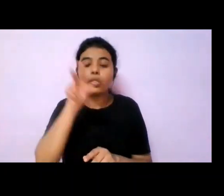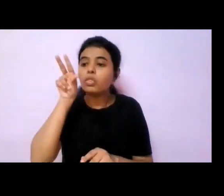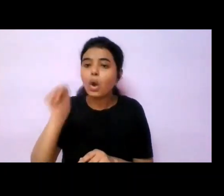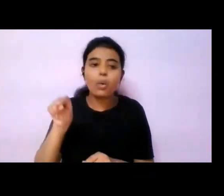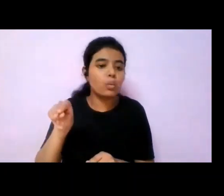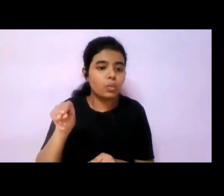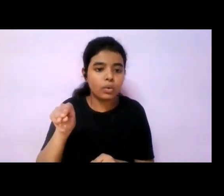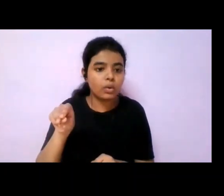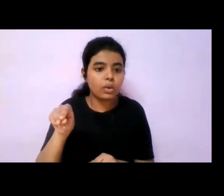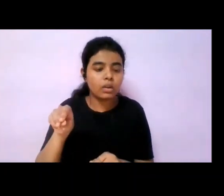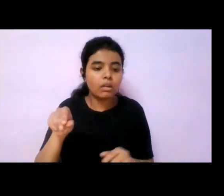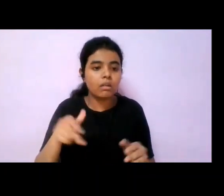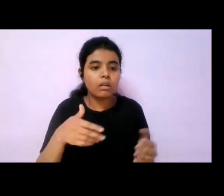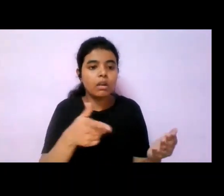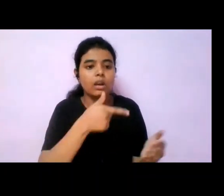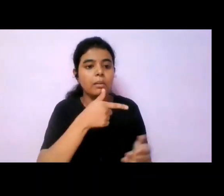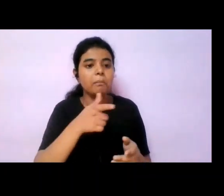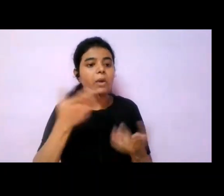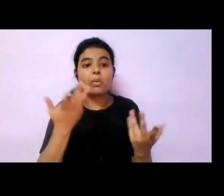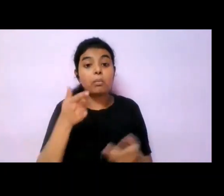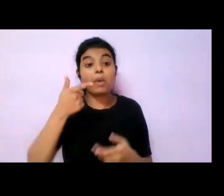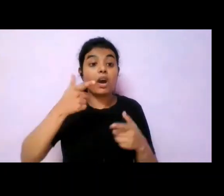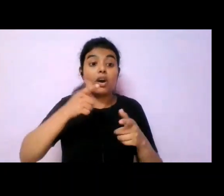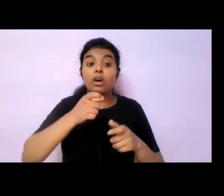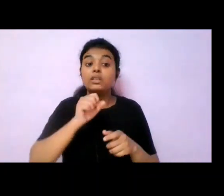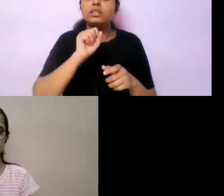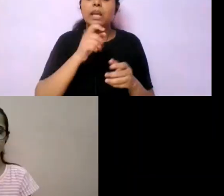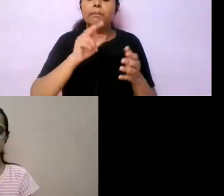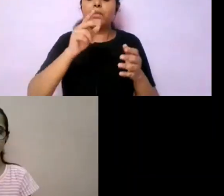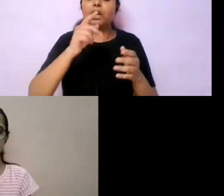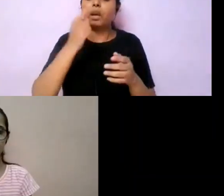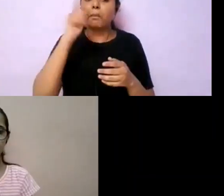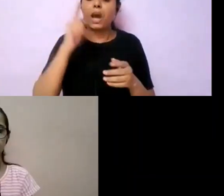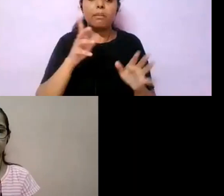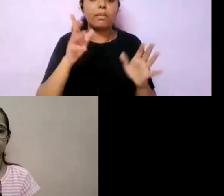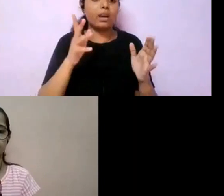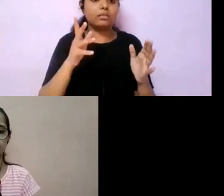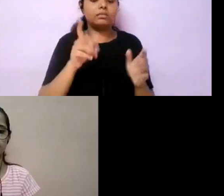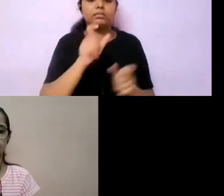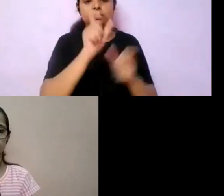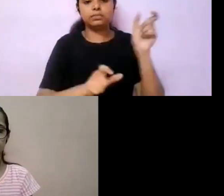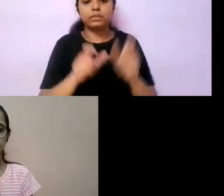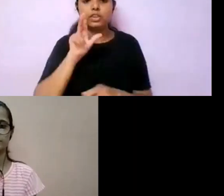naughty. An adult, by the way, was naughty and had been grounded.